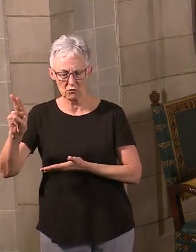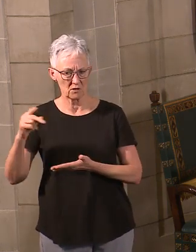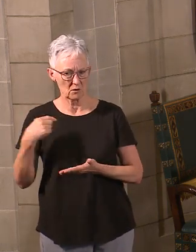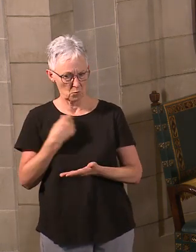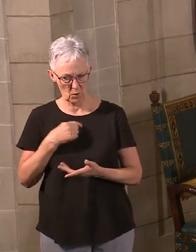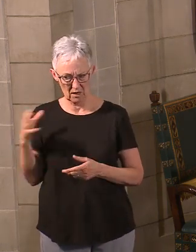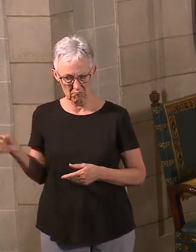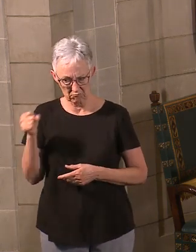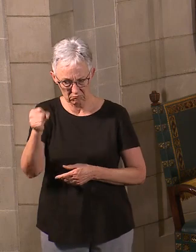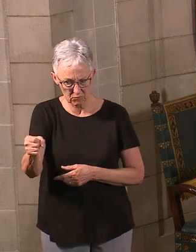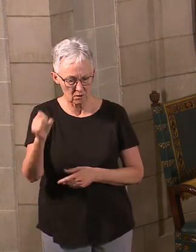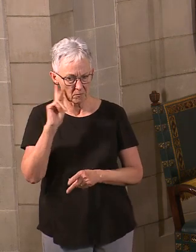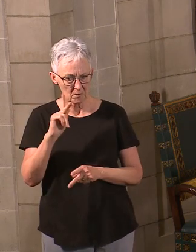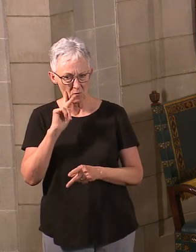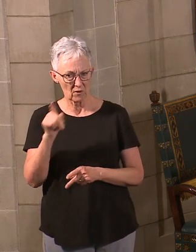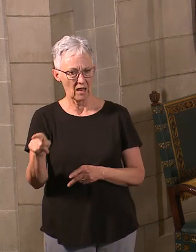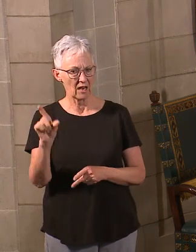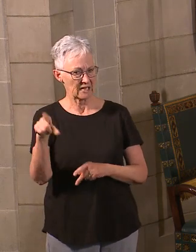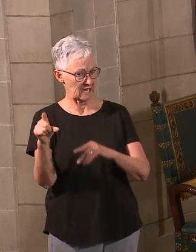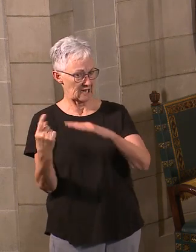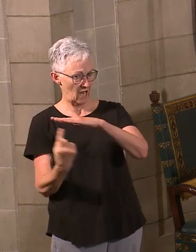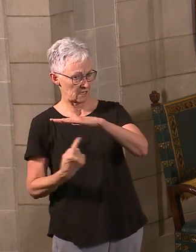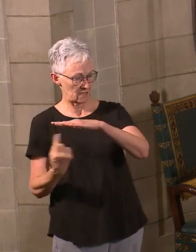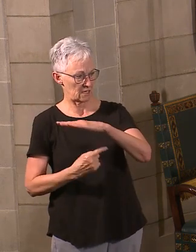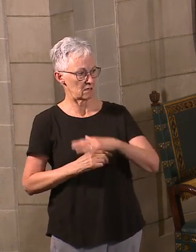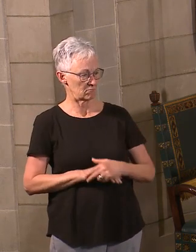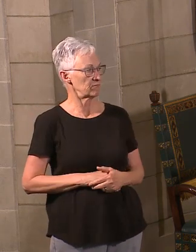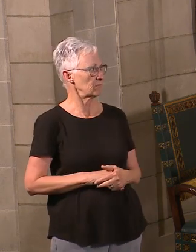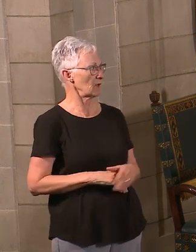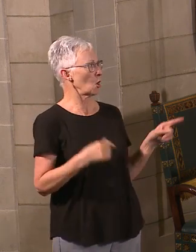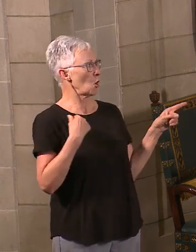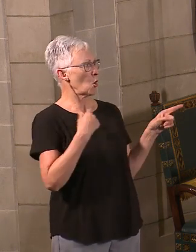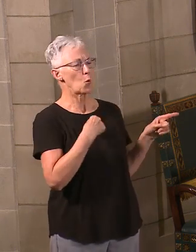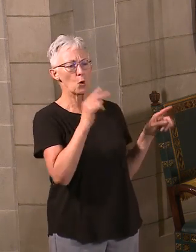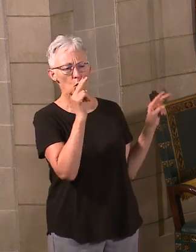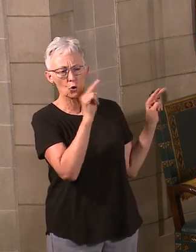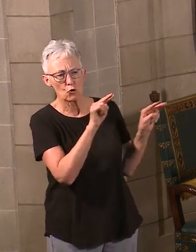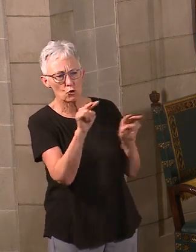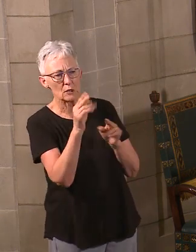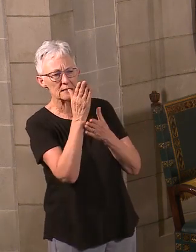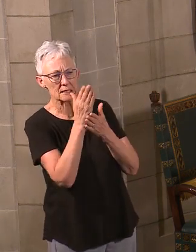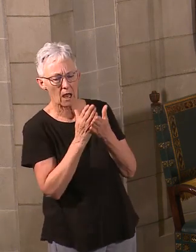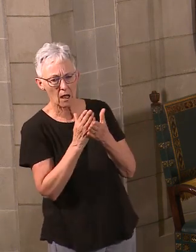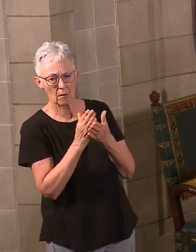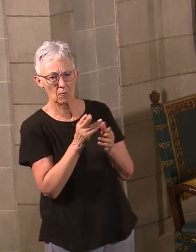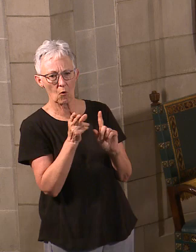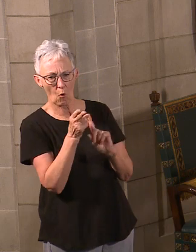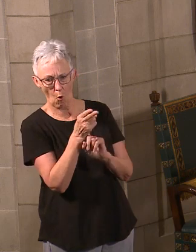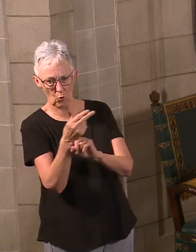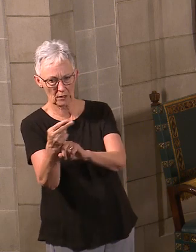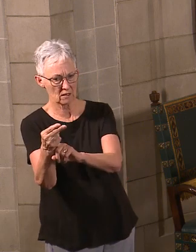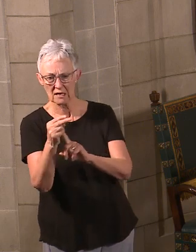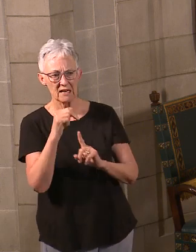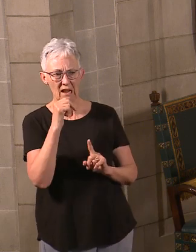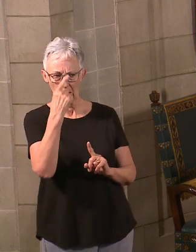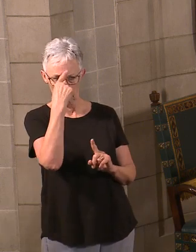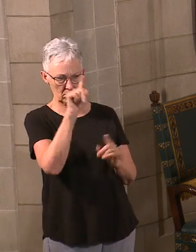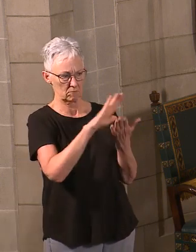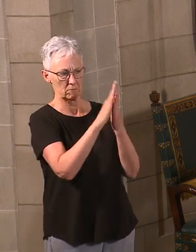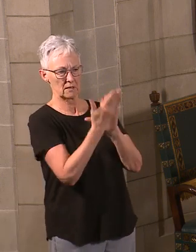Again, that is, we've got a number of facilities, number of hotels that we're reviewing, not for the hospital aspect of it, but for